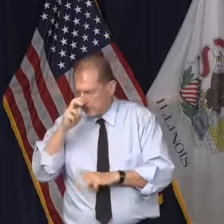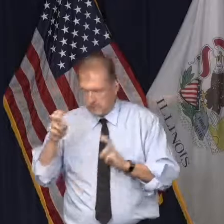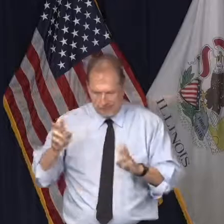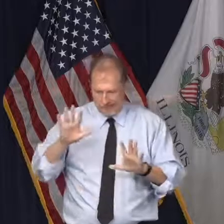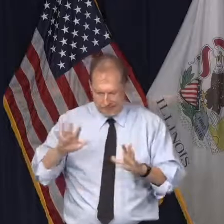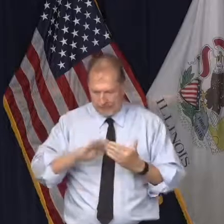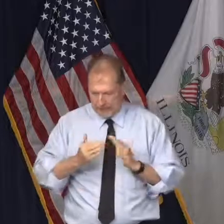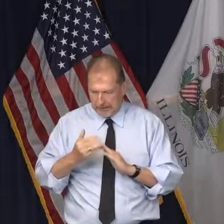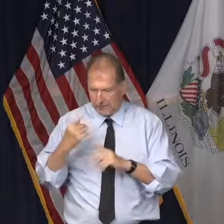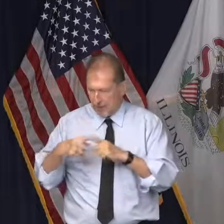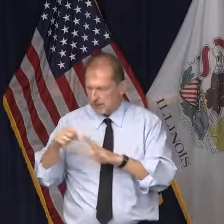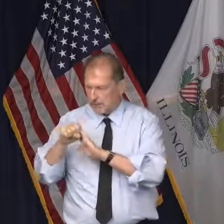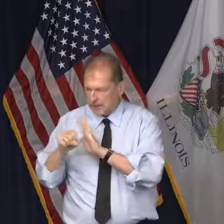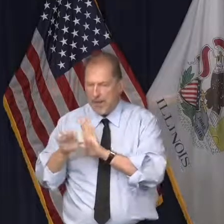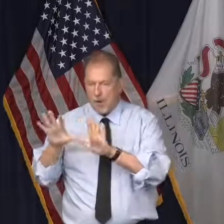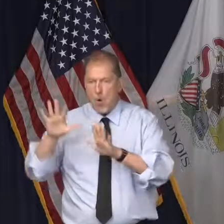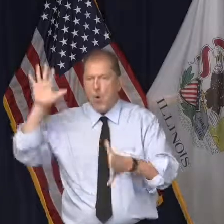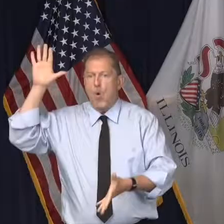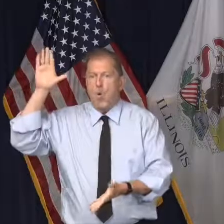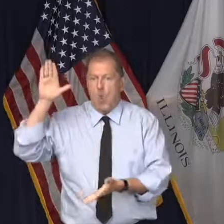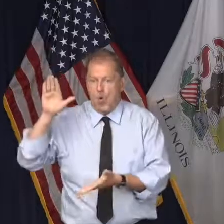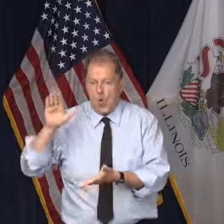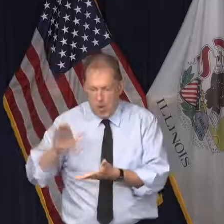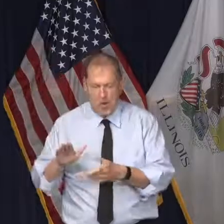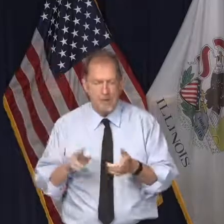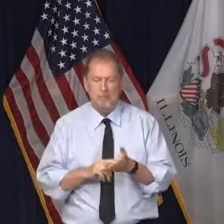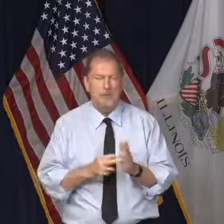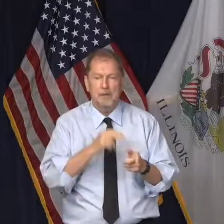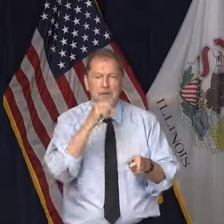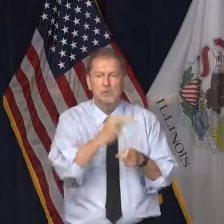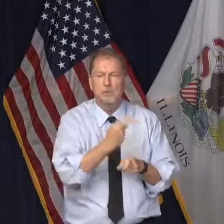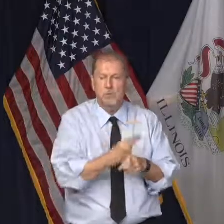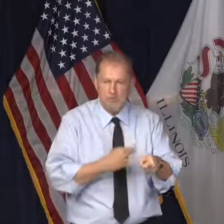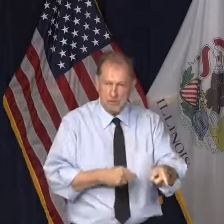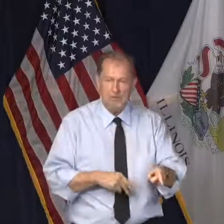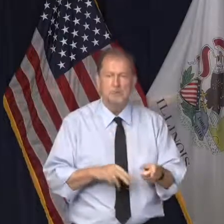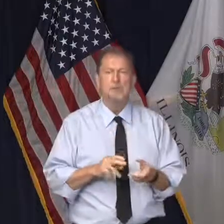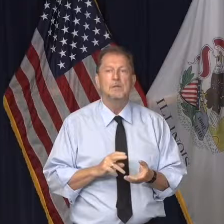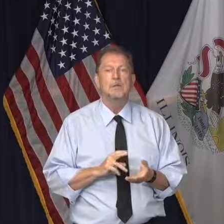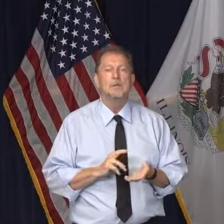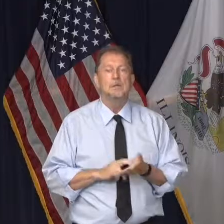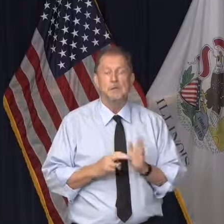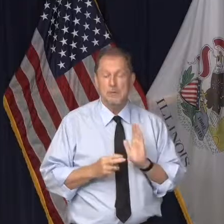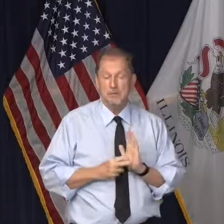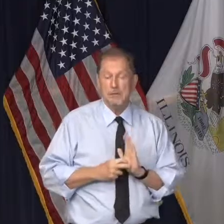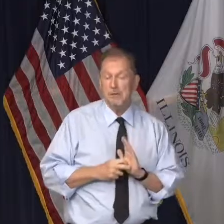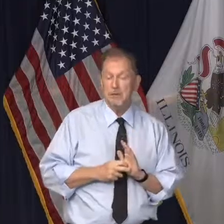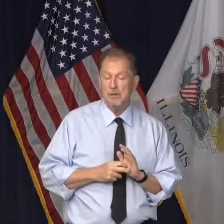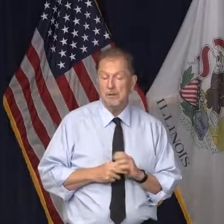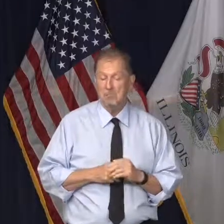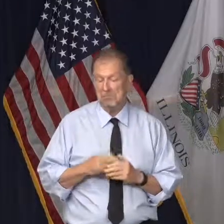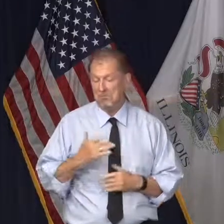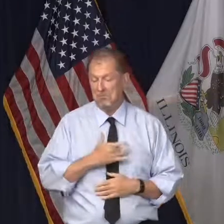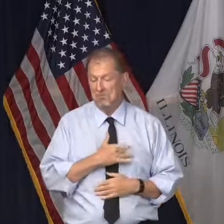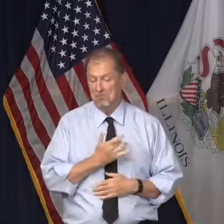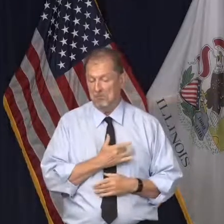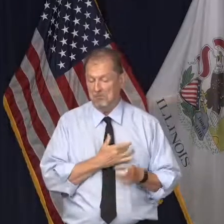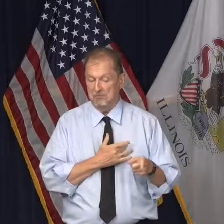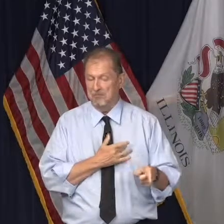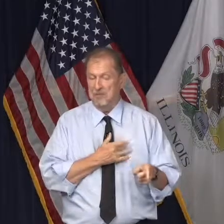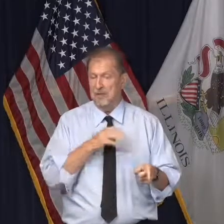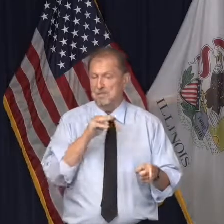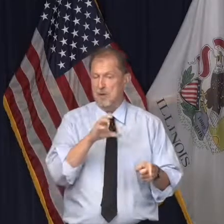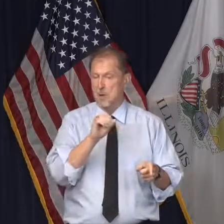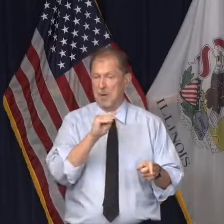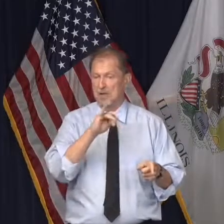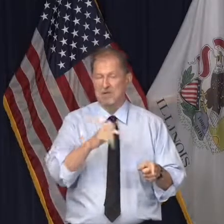state. But I'm concerned about us getting back to something like that. But McCormick Place